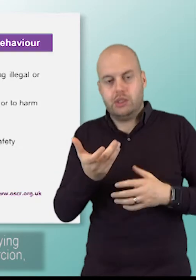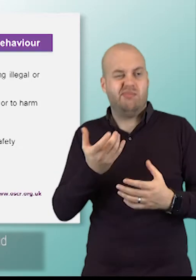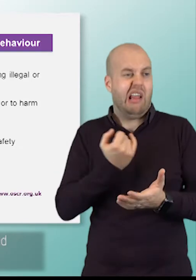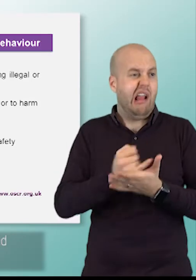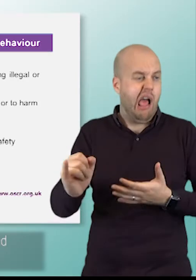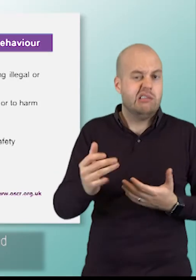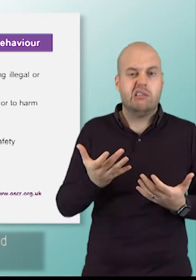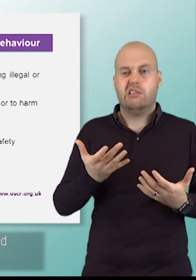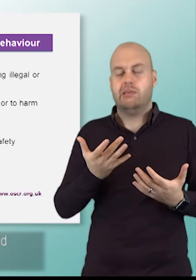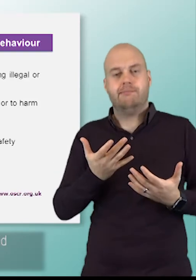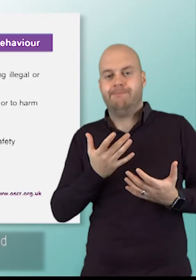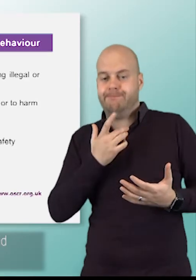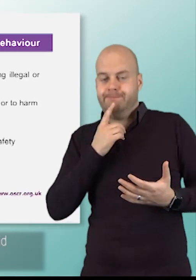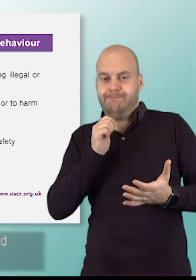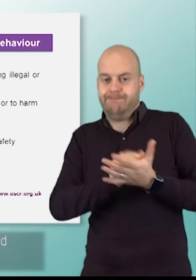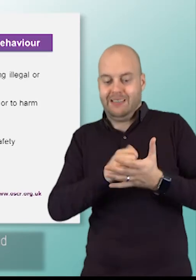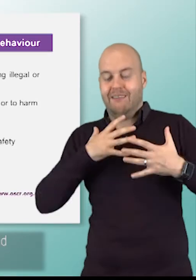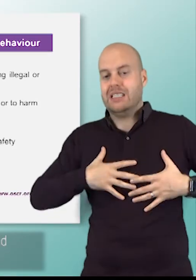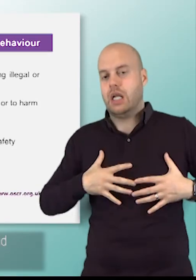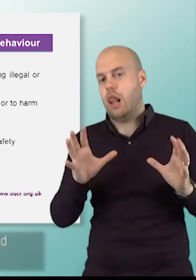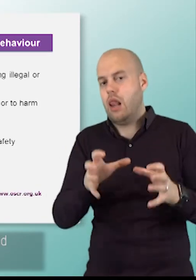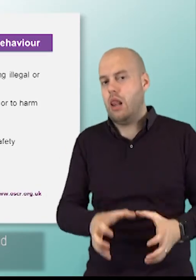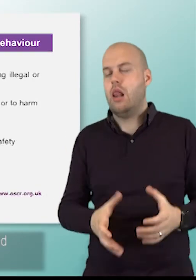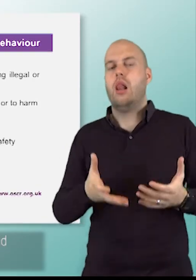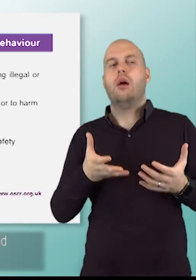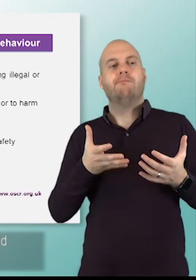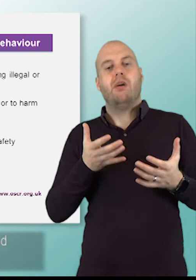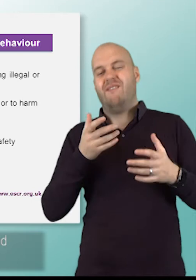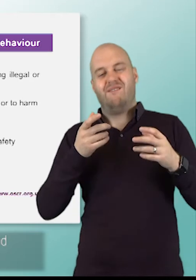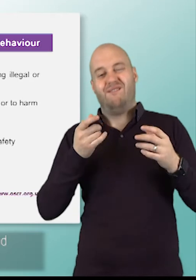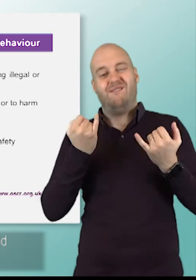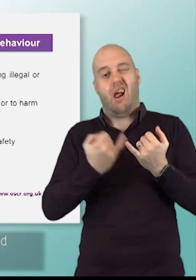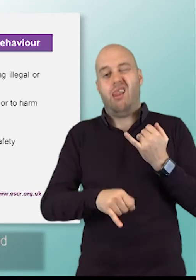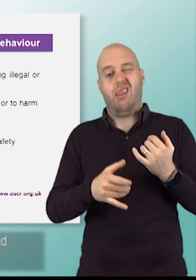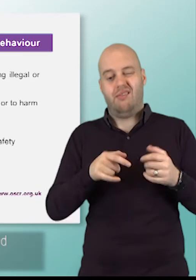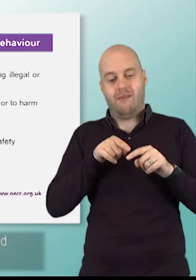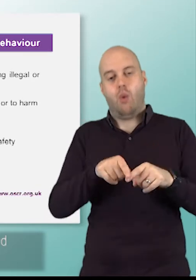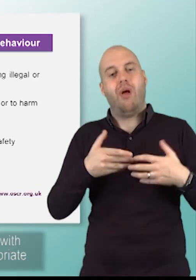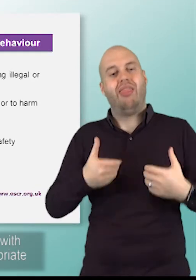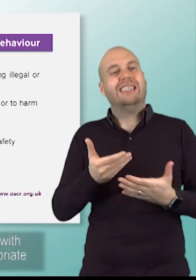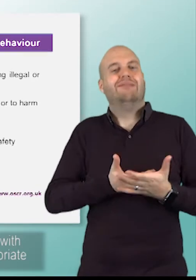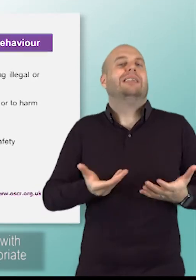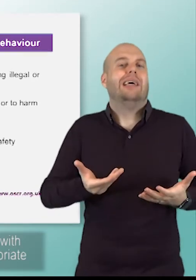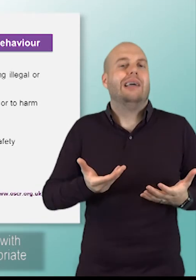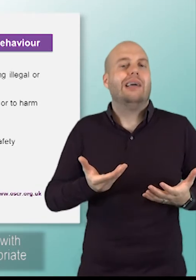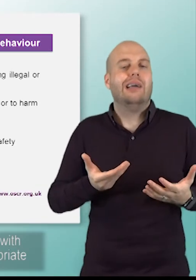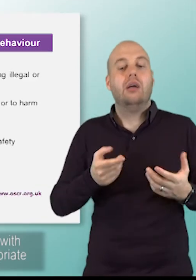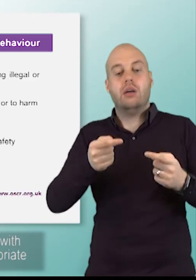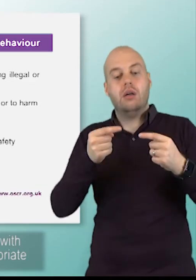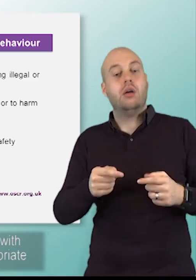coercion, neglect, inappropriate physical restraint, as we said, failure to follow health and safety, the use